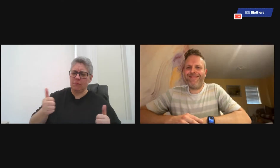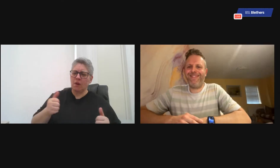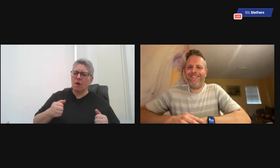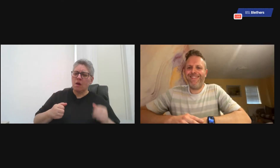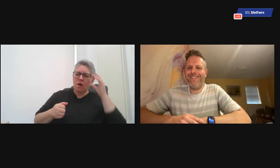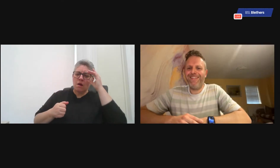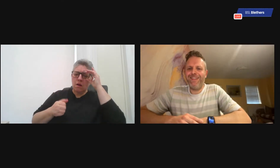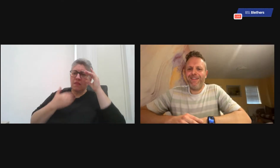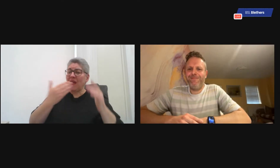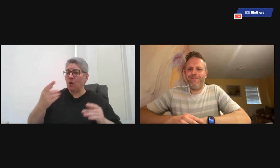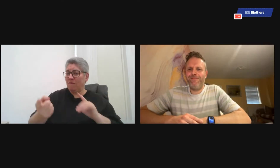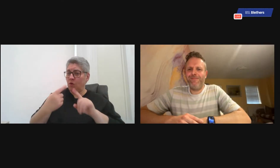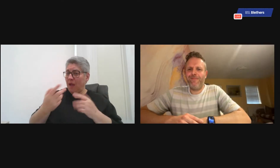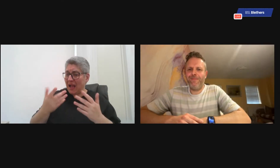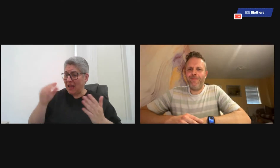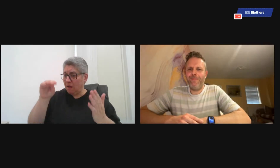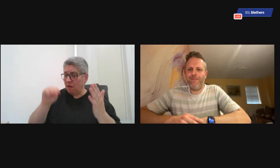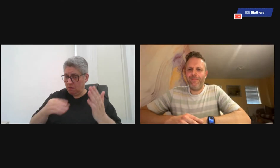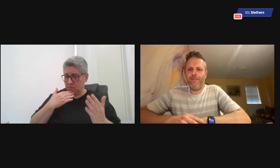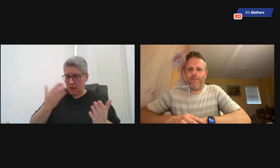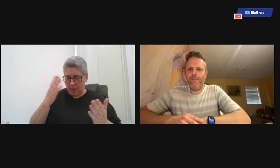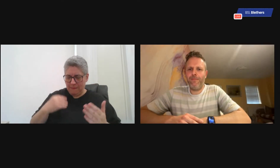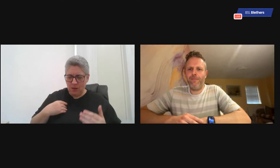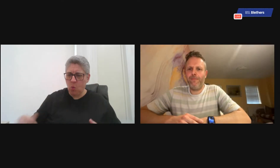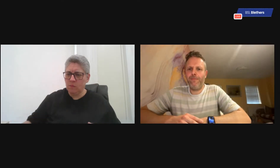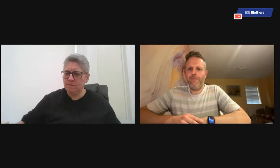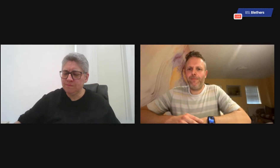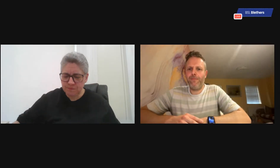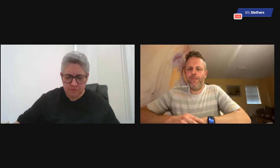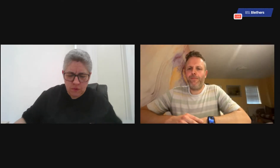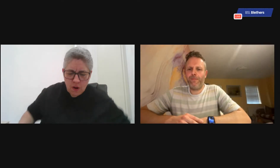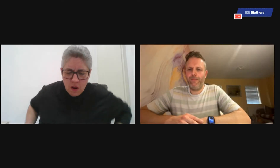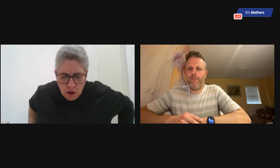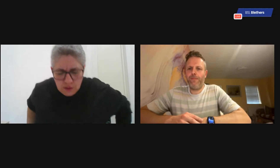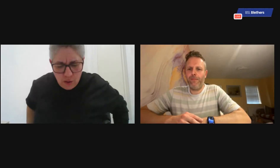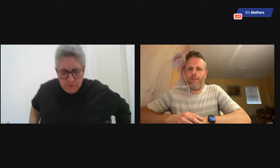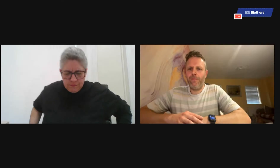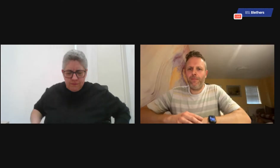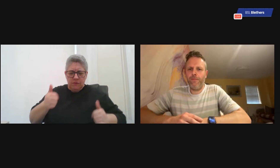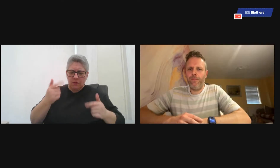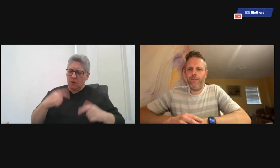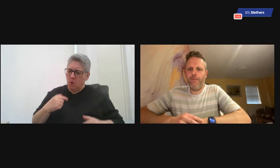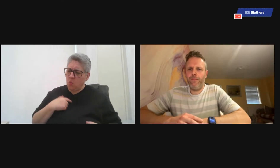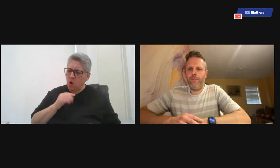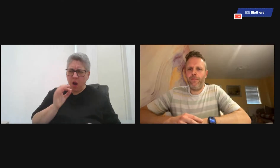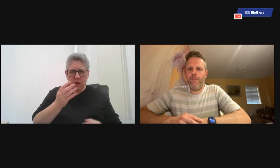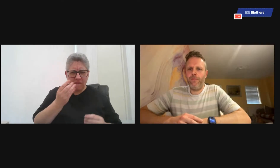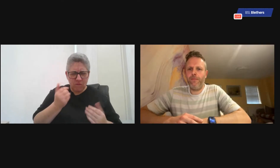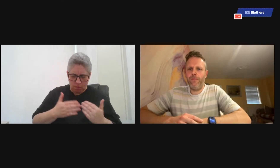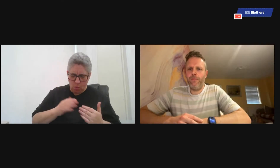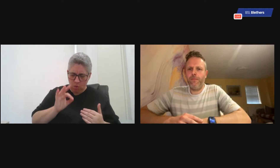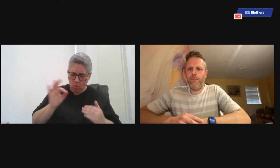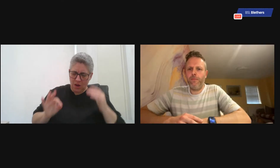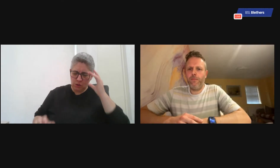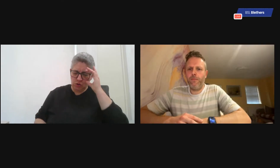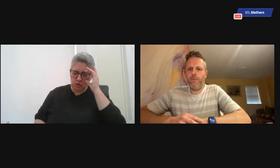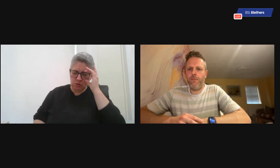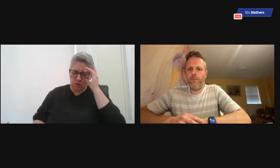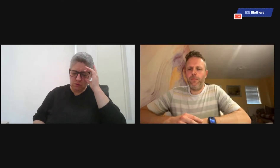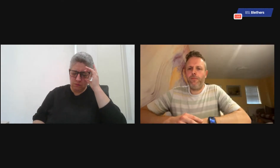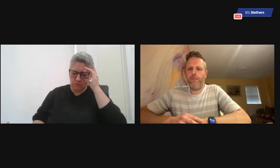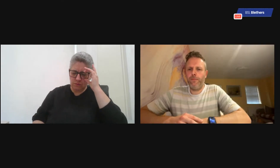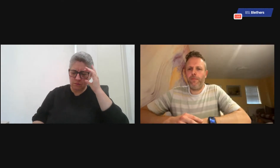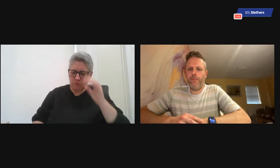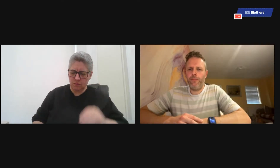journey. Well, I hope so. Fingers crossed people get involved. Well, any further comments and responses, do